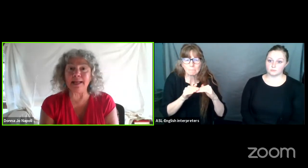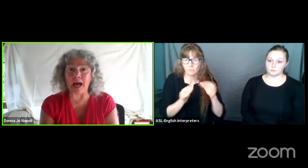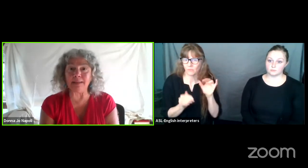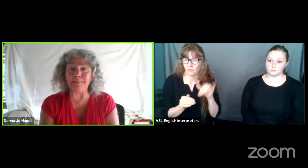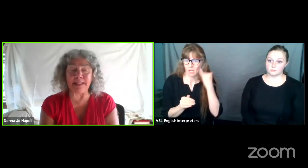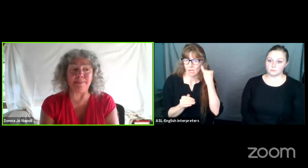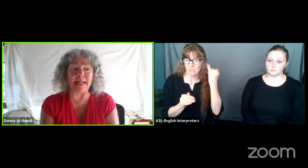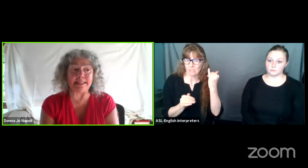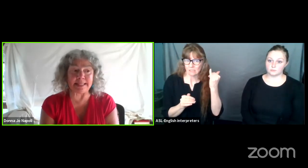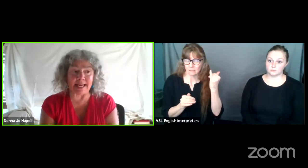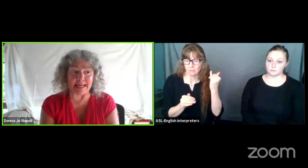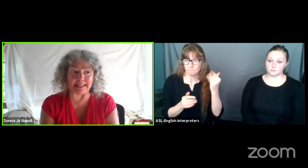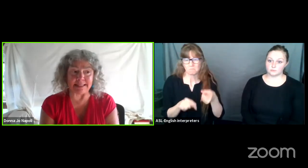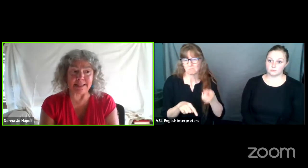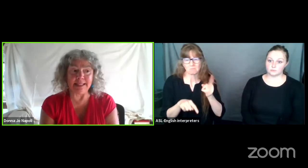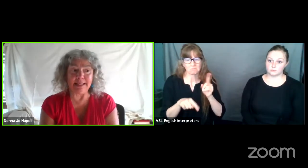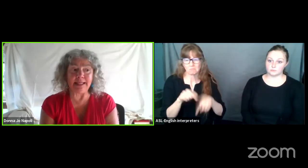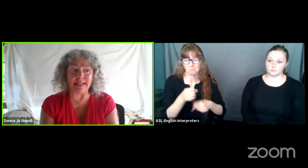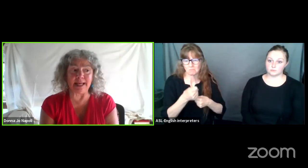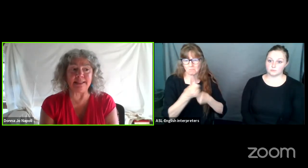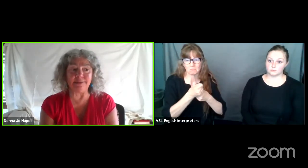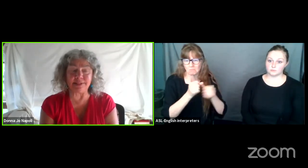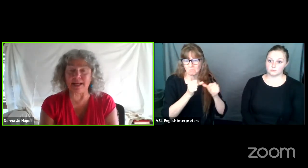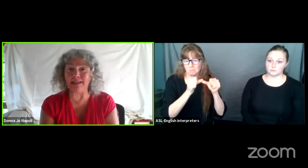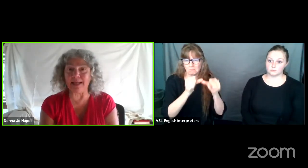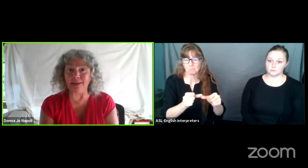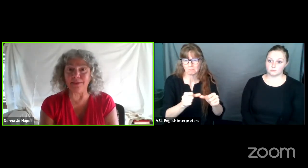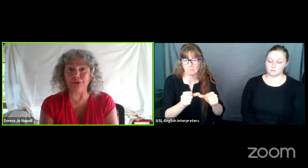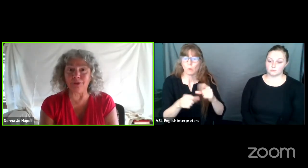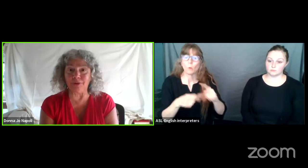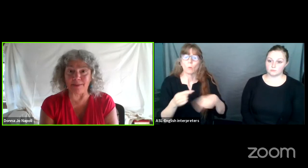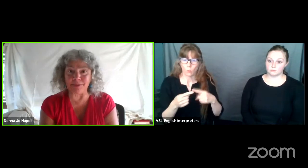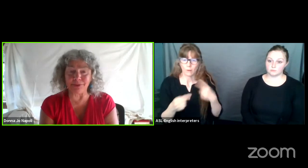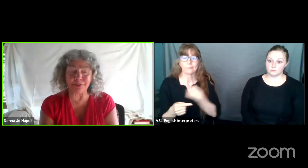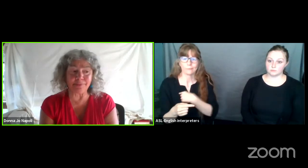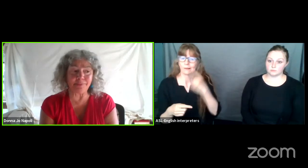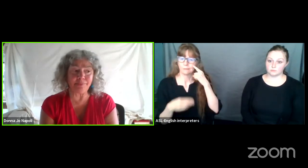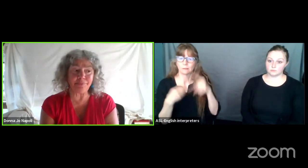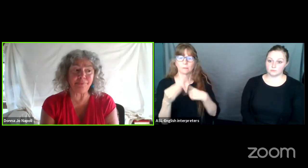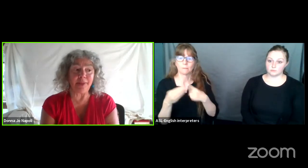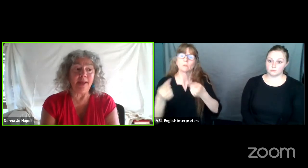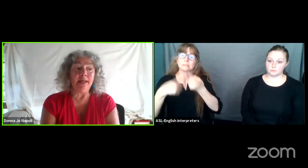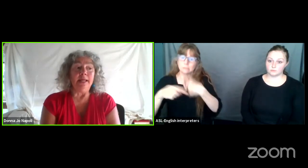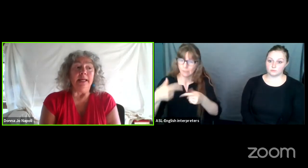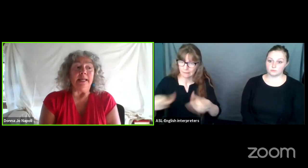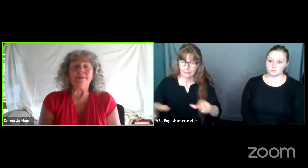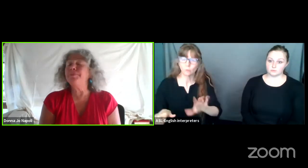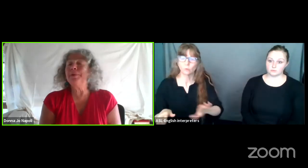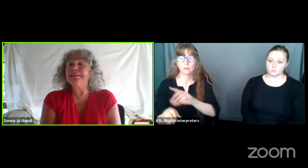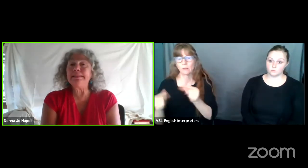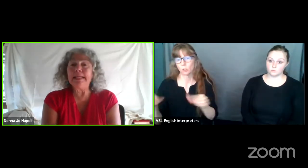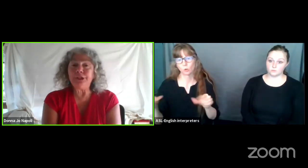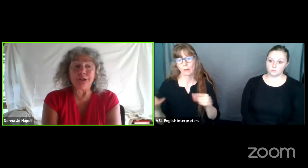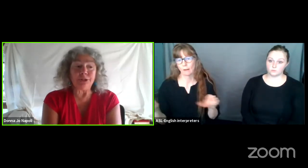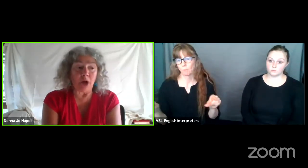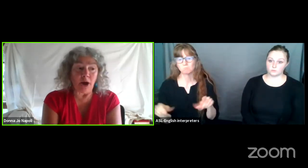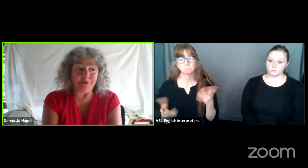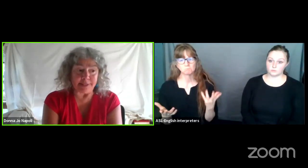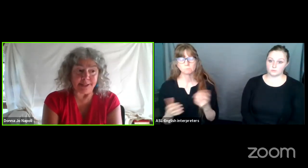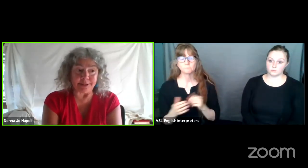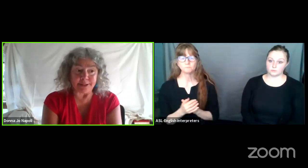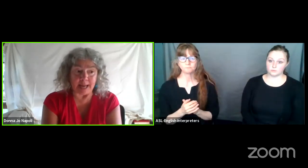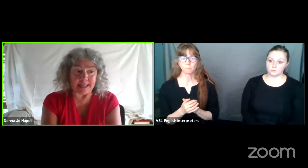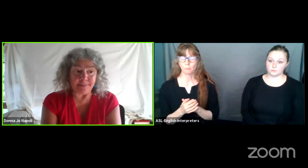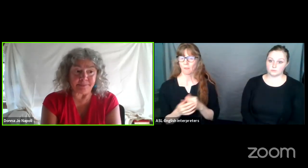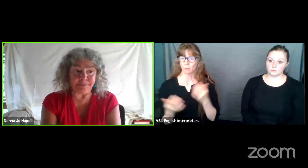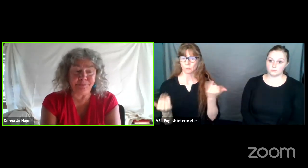simply cannot be maintained in light of sign language grammars. In the presentations